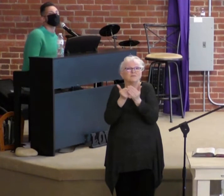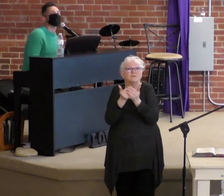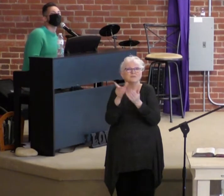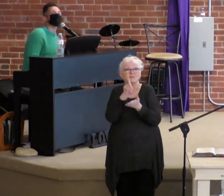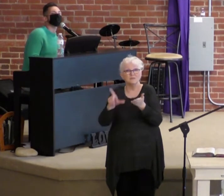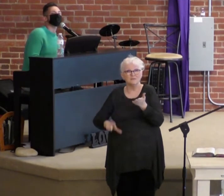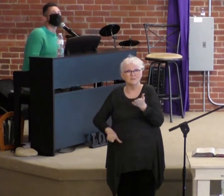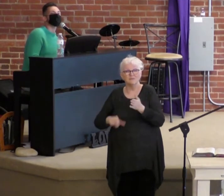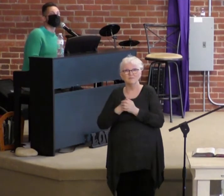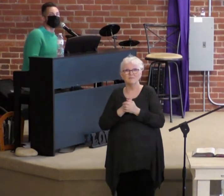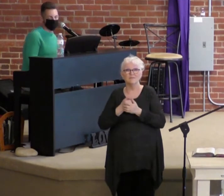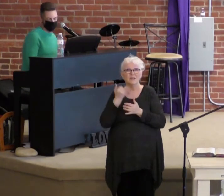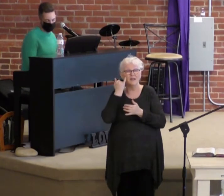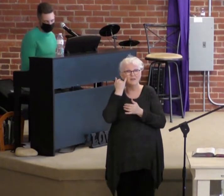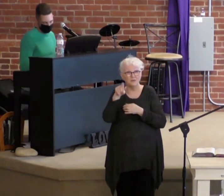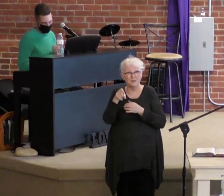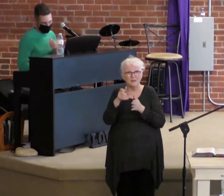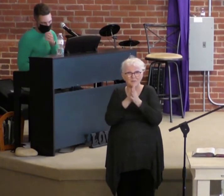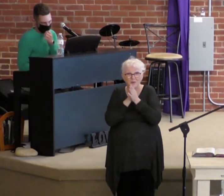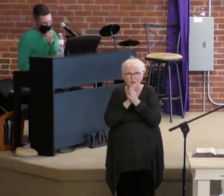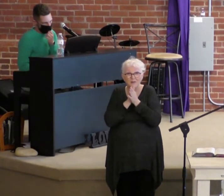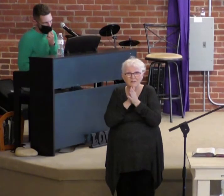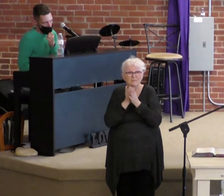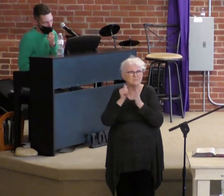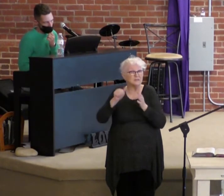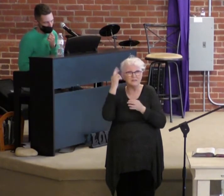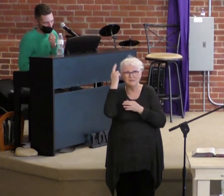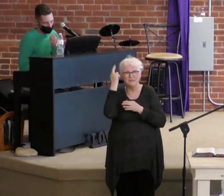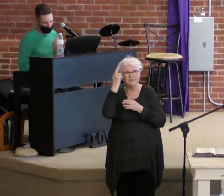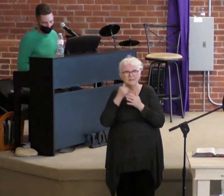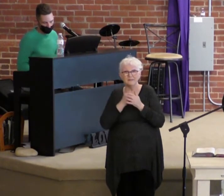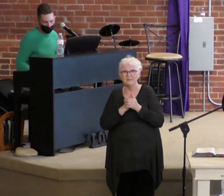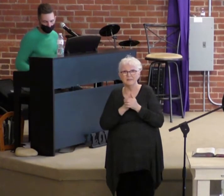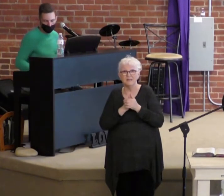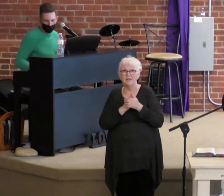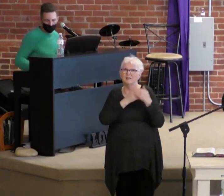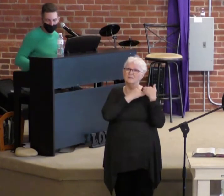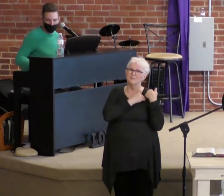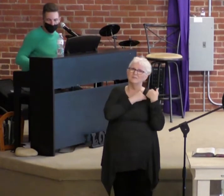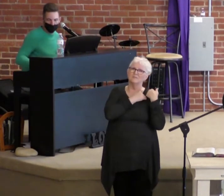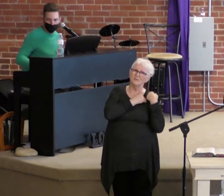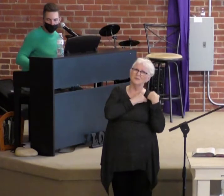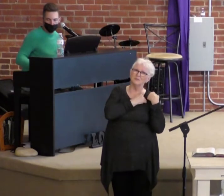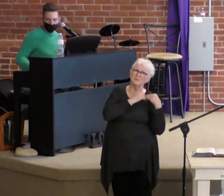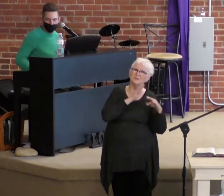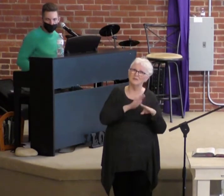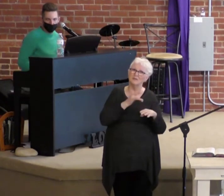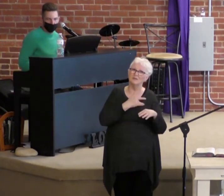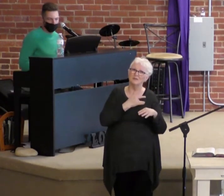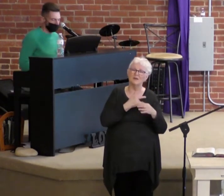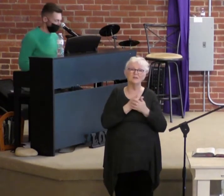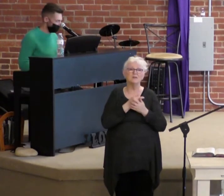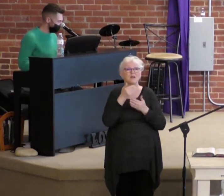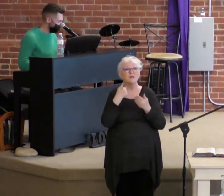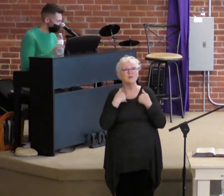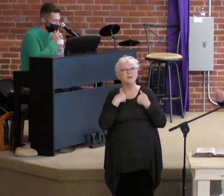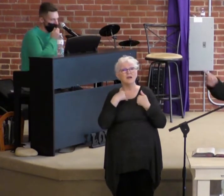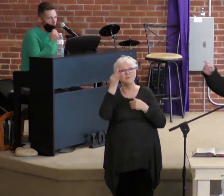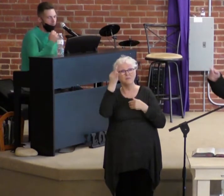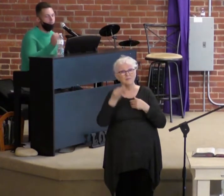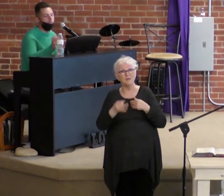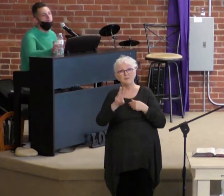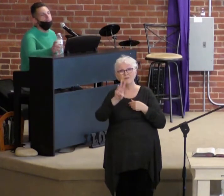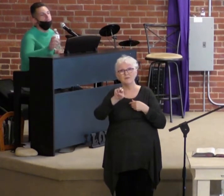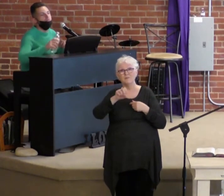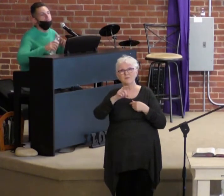Now, if you need prayer today for any reason, if you've got something on your heart and you need us to talk to you, we've got Pastor Michelle back there, we've